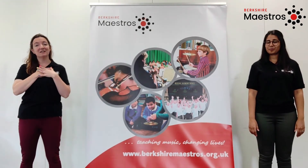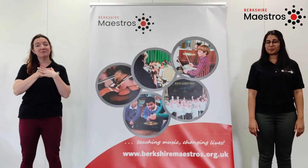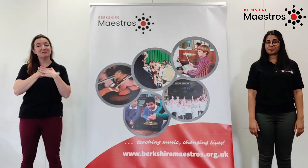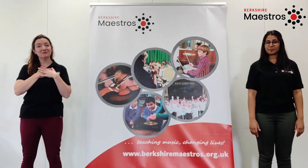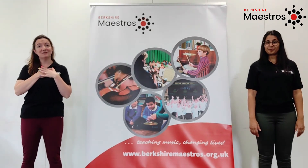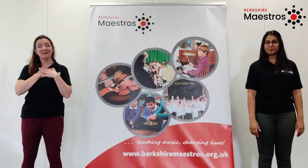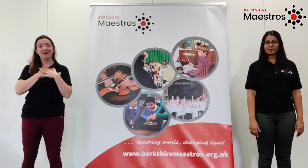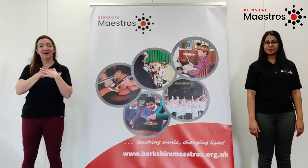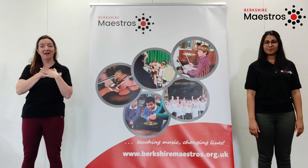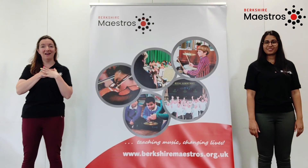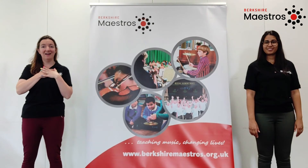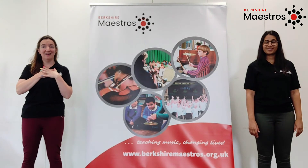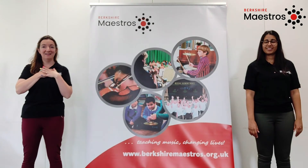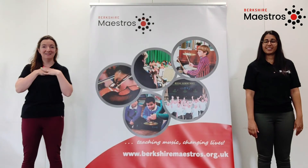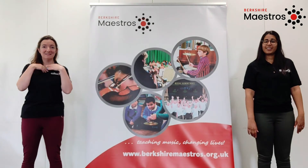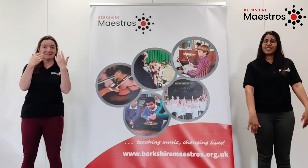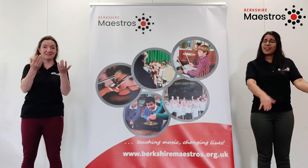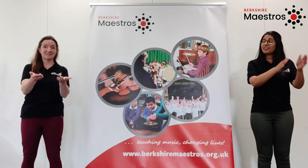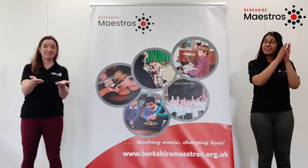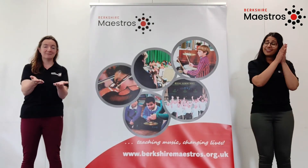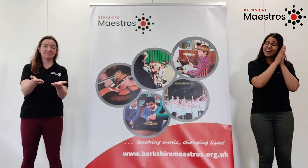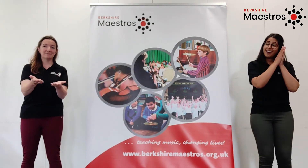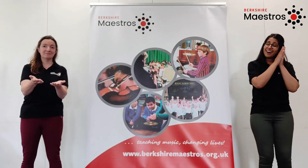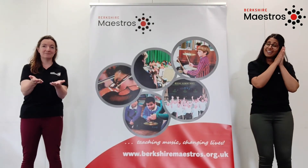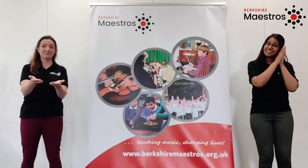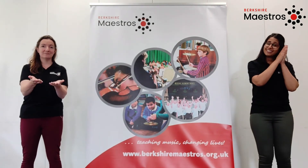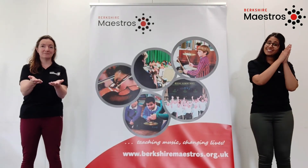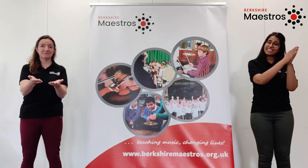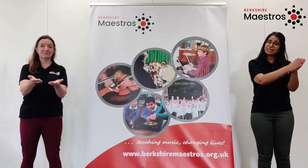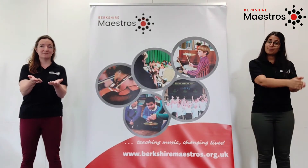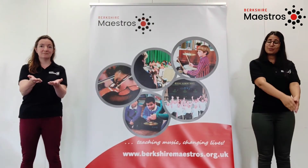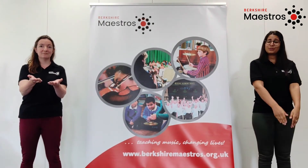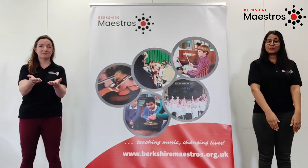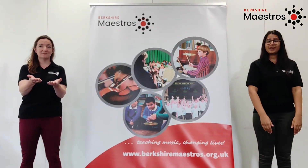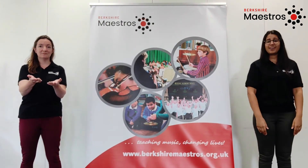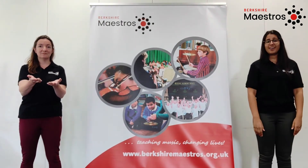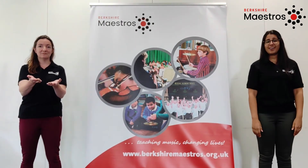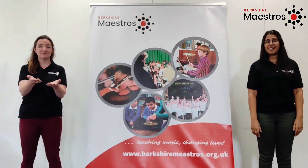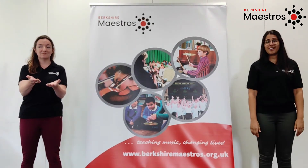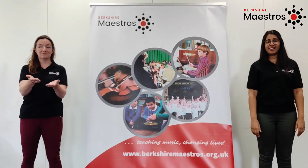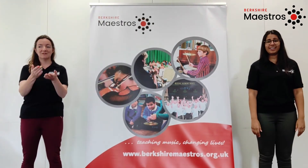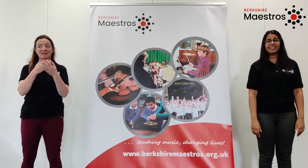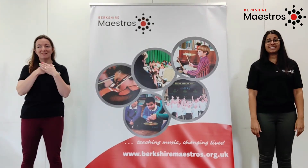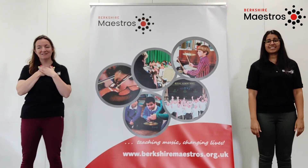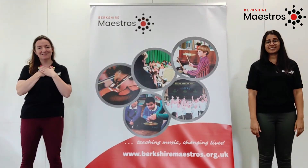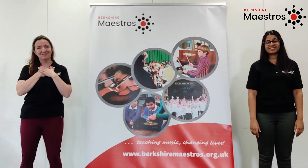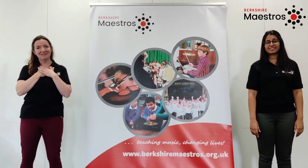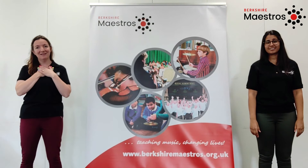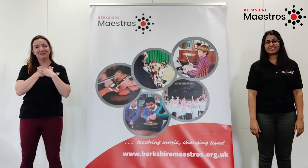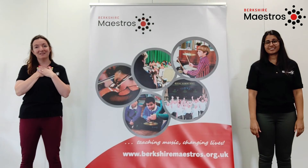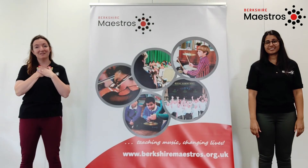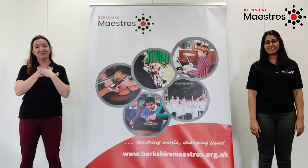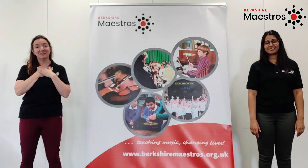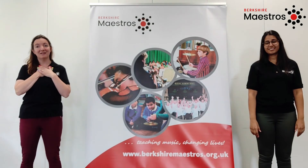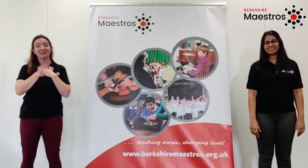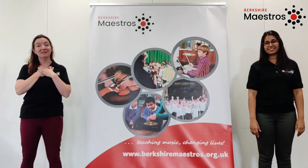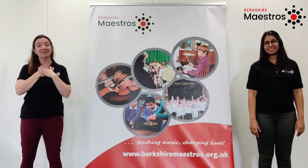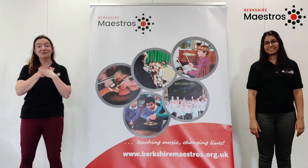sleeps tonight. The lion sleeps tonight. Near the village,